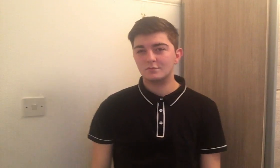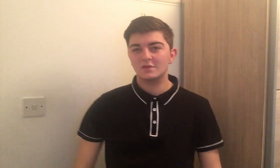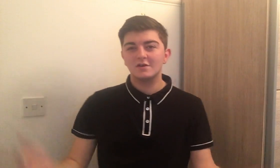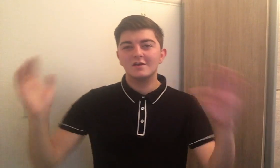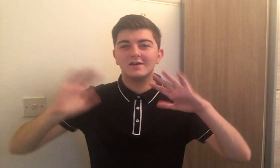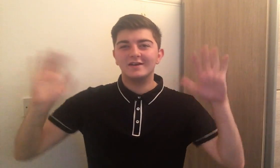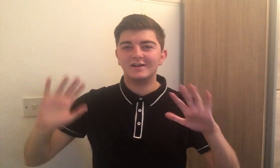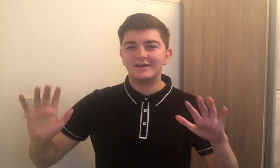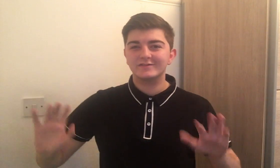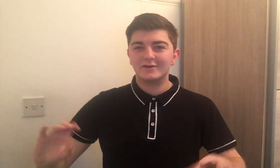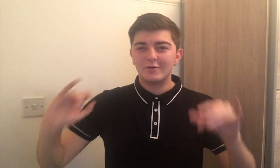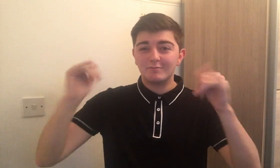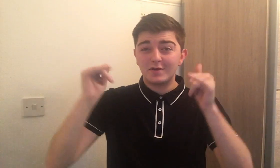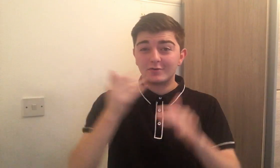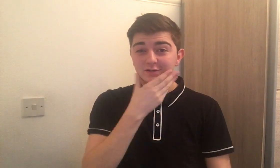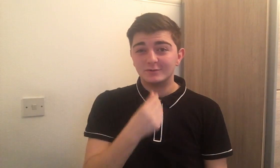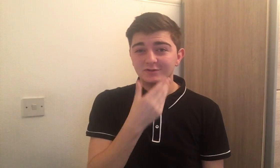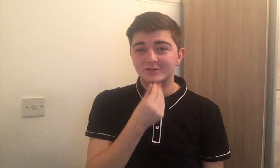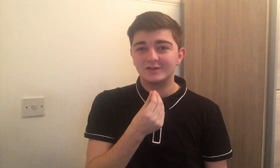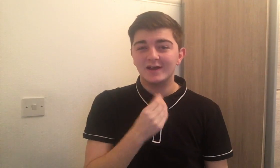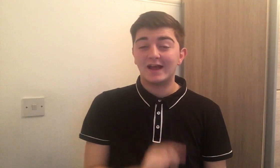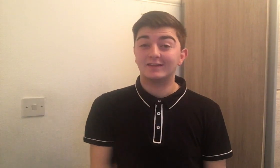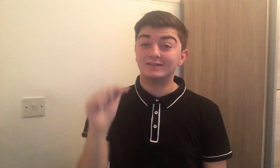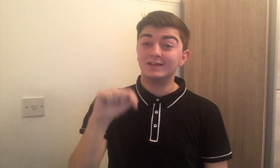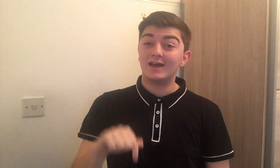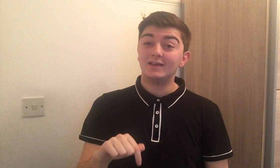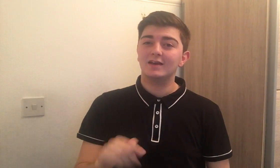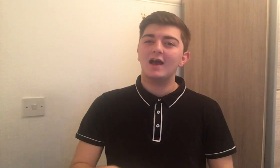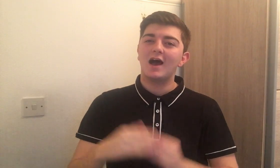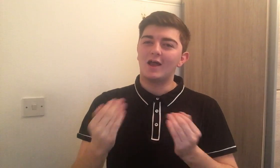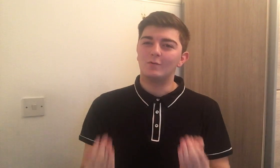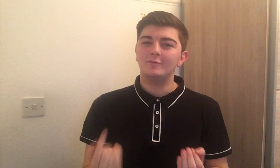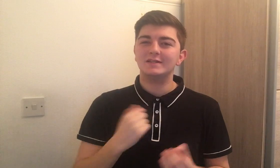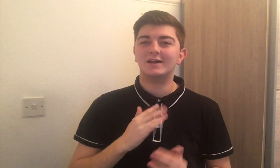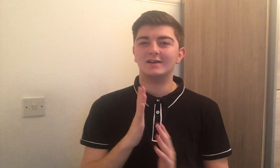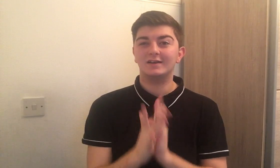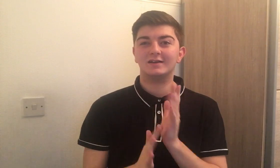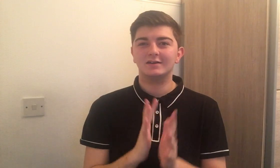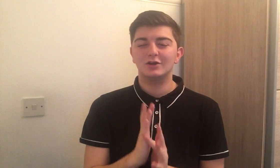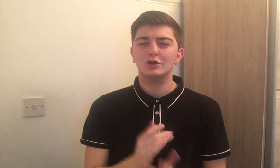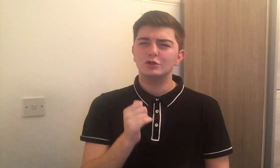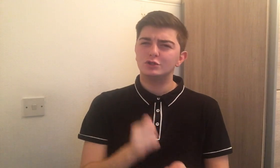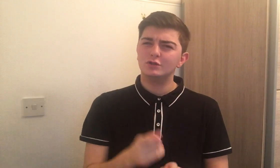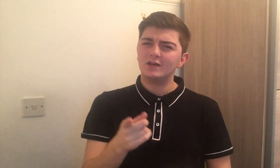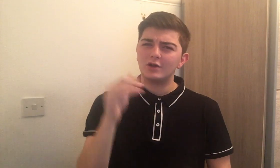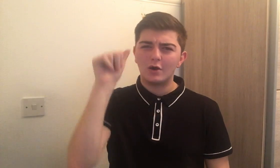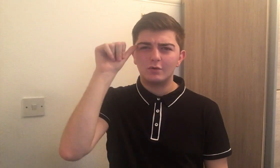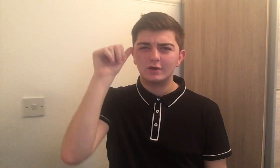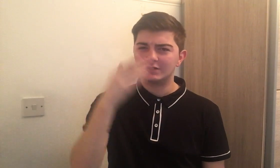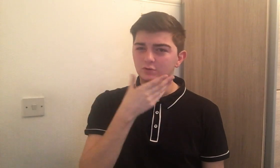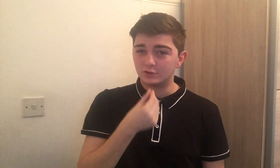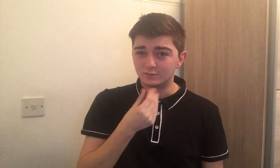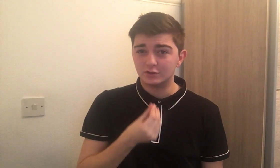Hey guys, Merry Christmas and today I will be signing Do They Know It's Christmas,